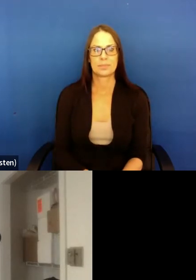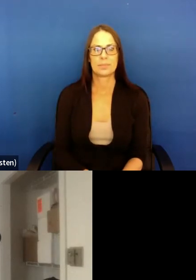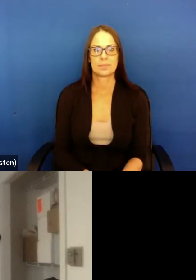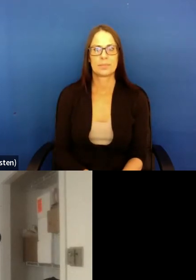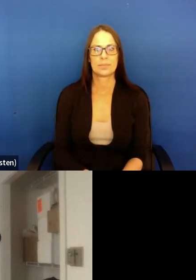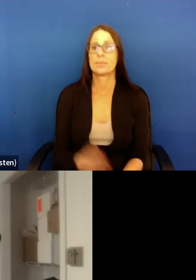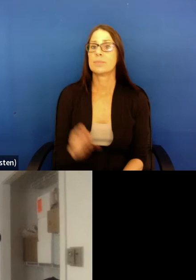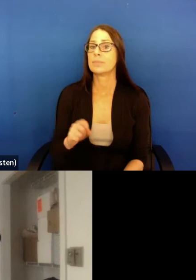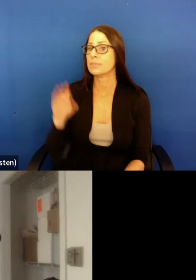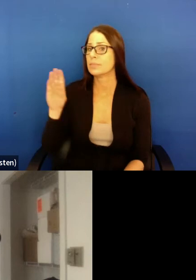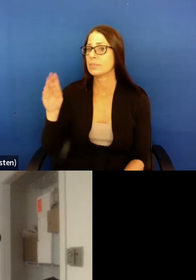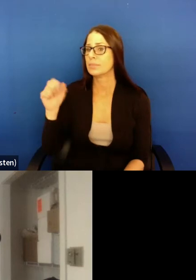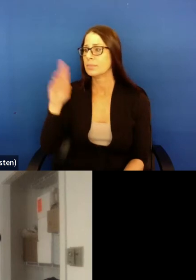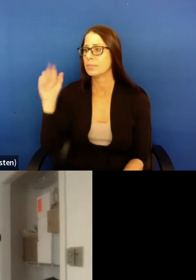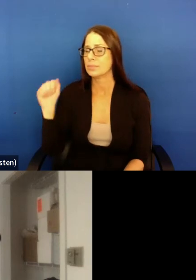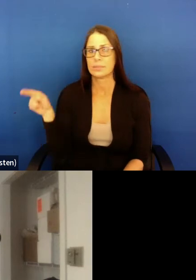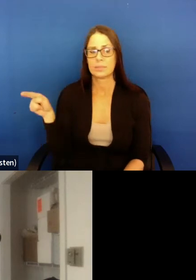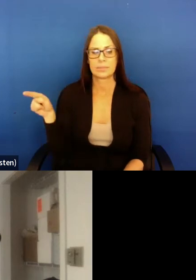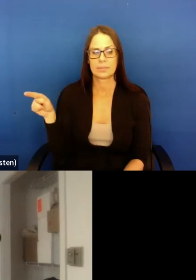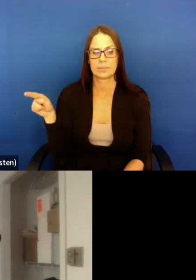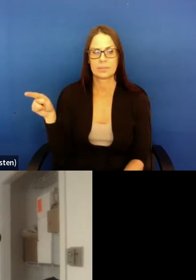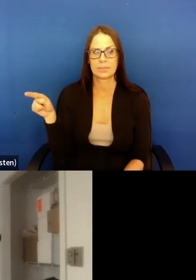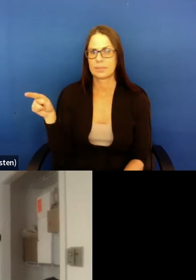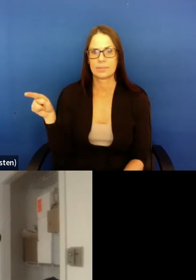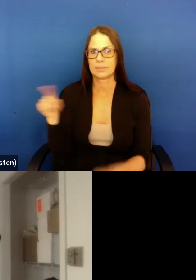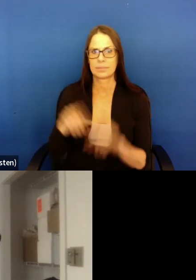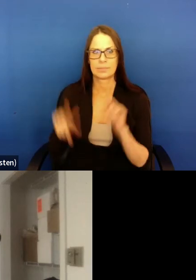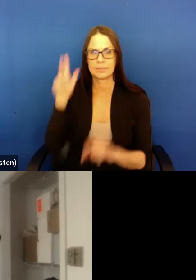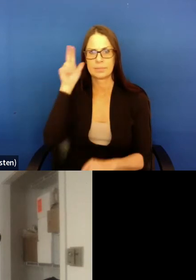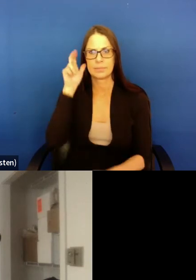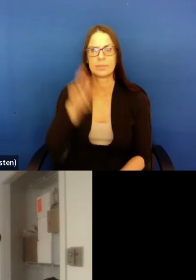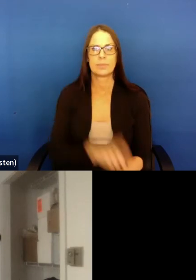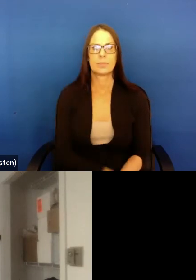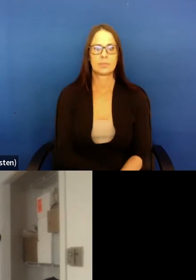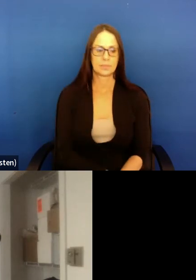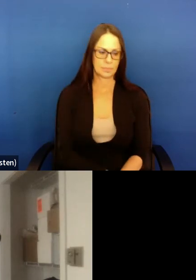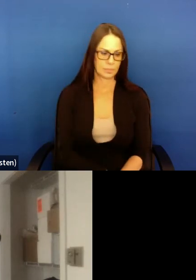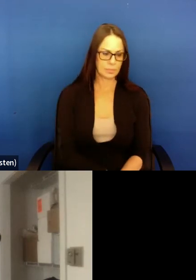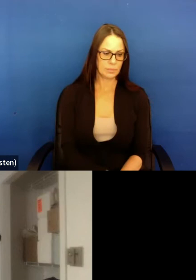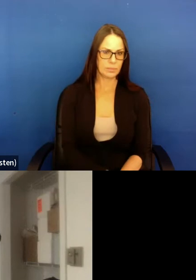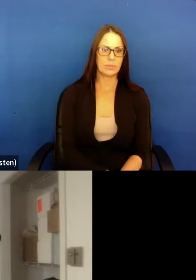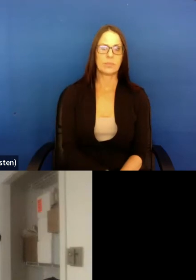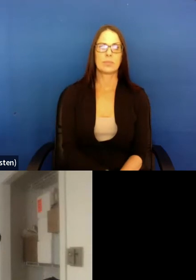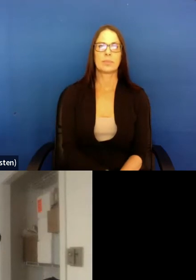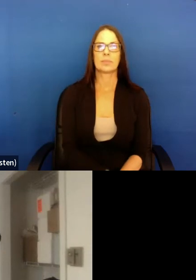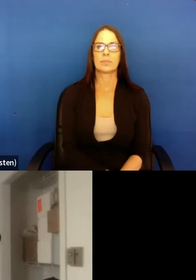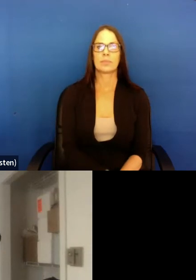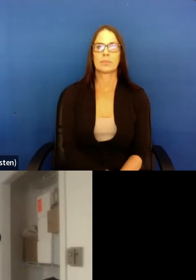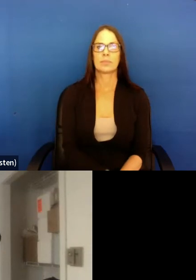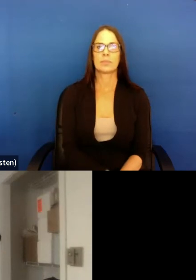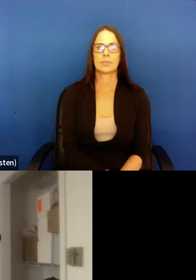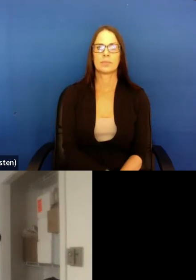Yes, Barbara. One thing that strikes me is that is there any kind of mechanism like